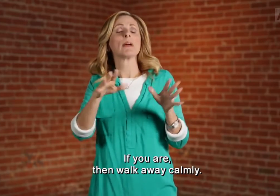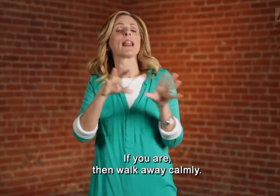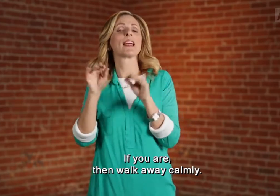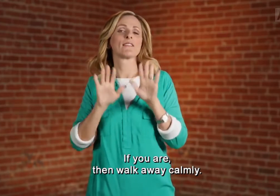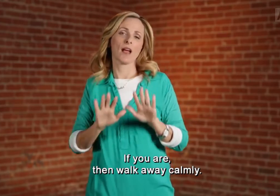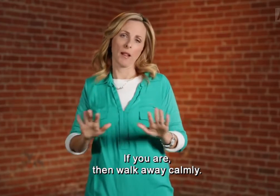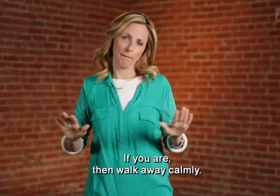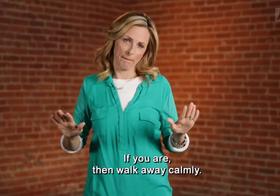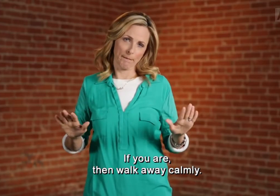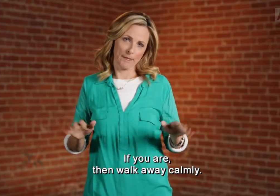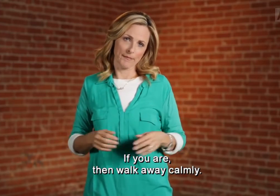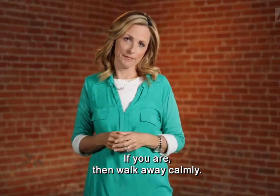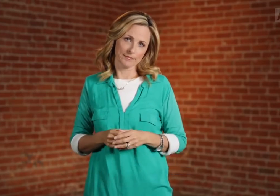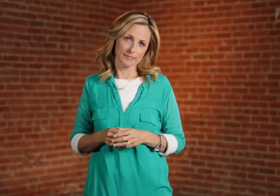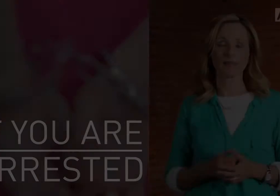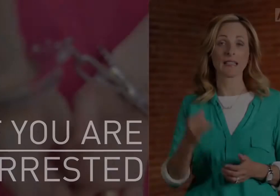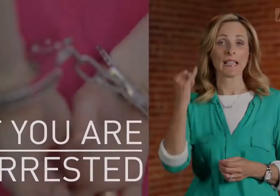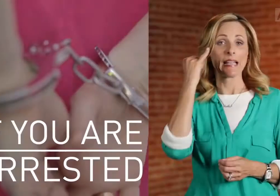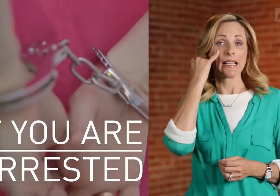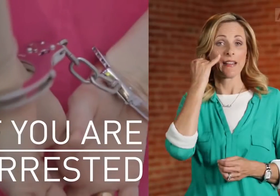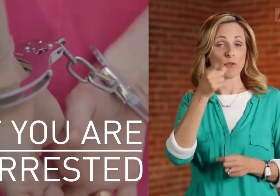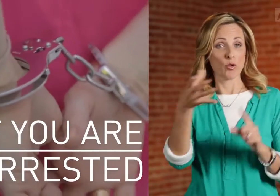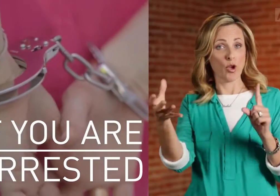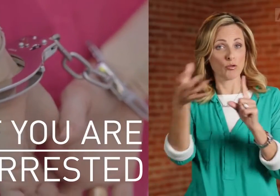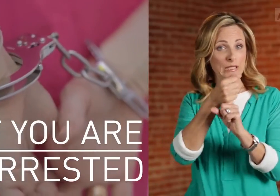then walk away calmly. If you are arrested